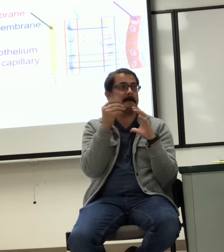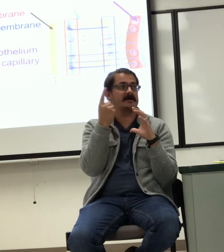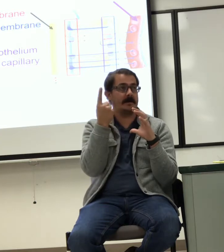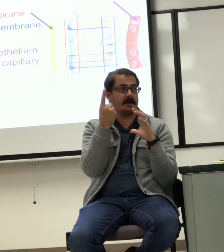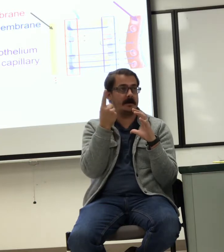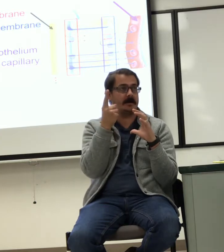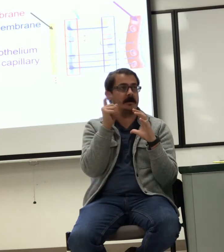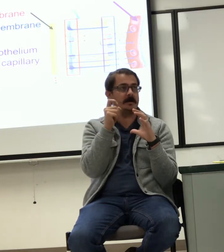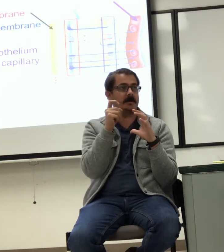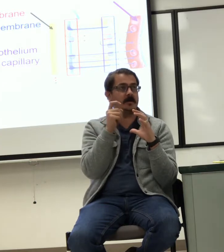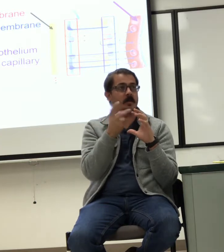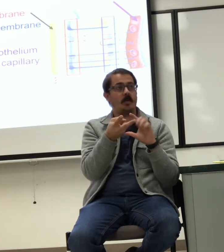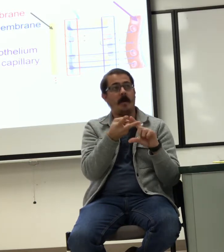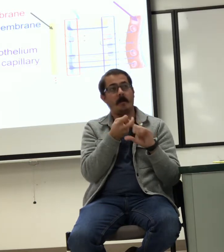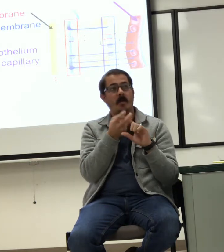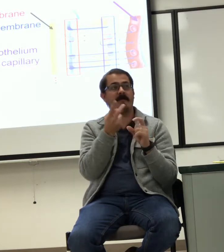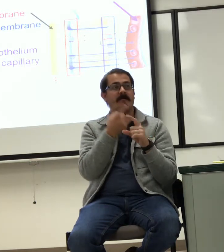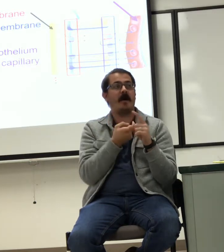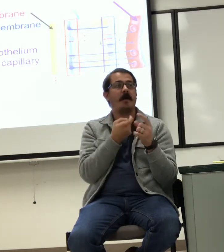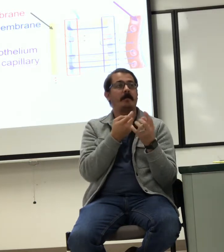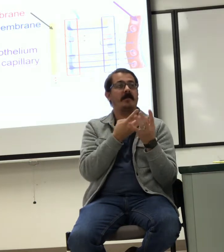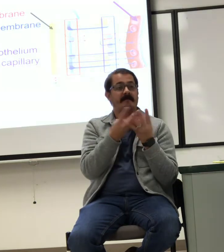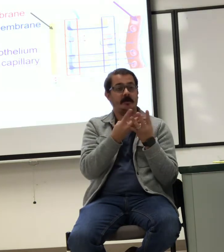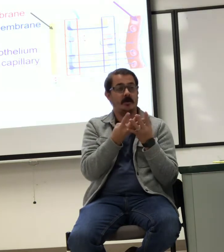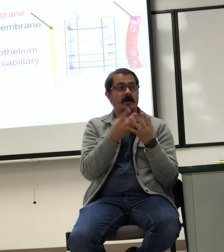you have to take it out of the filtrate and you have to bring it into the